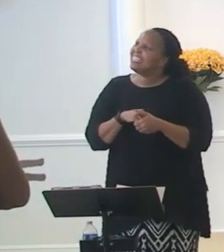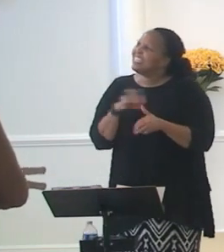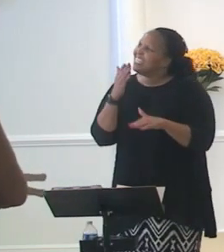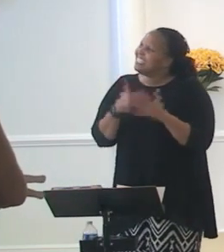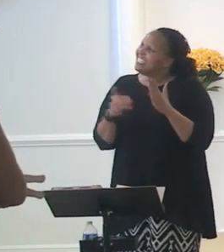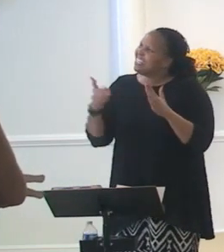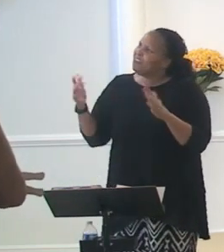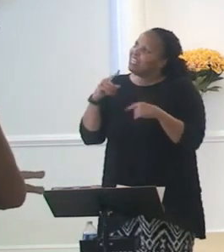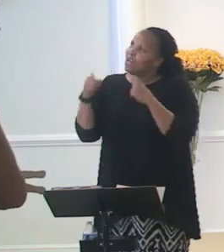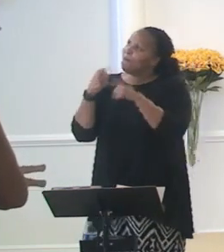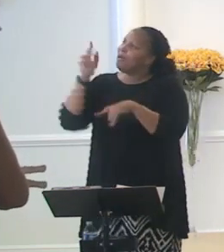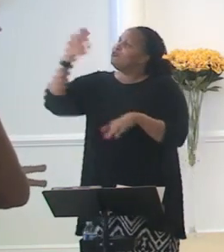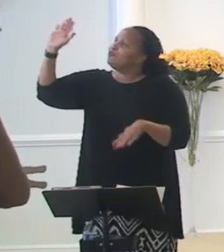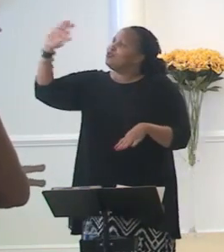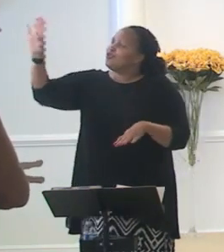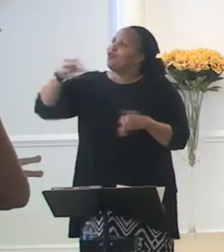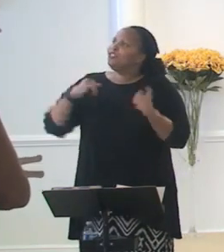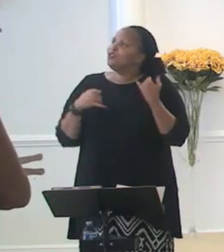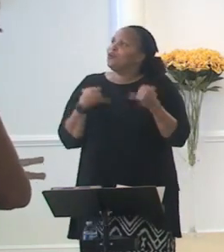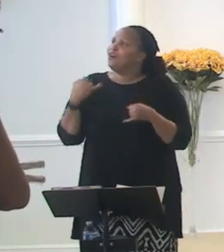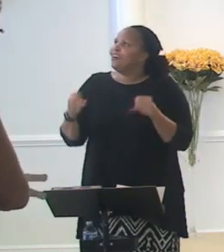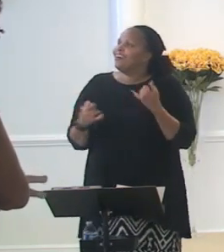Something about your joy.